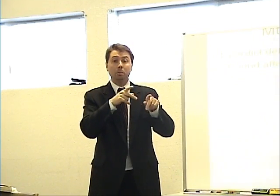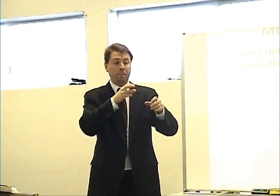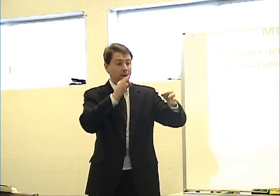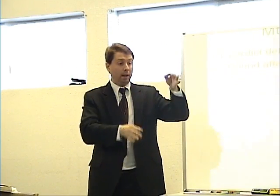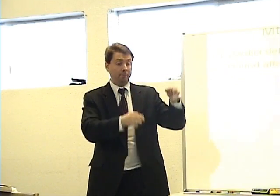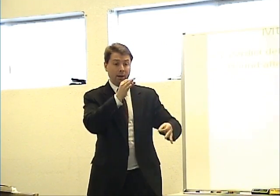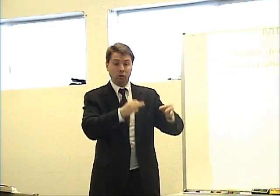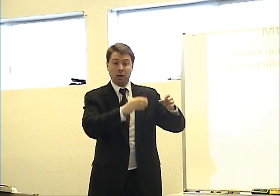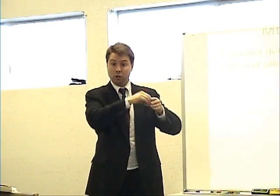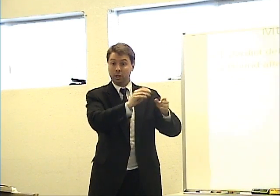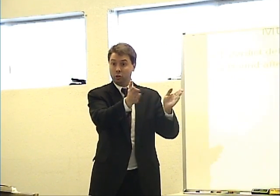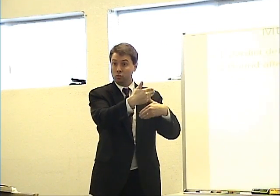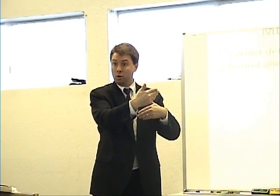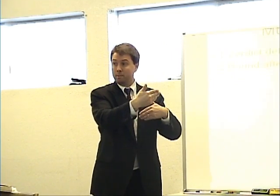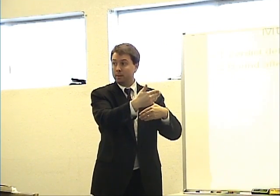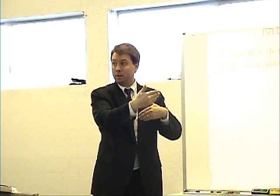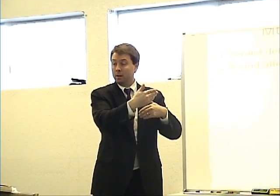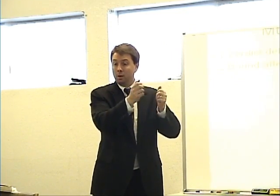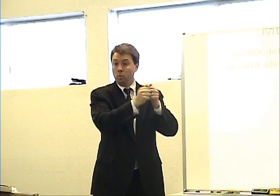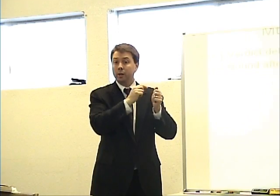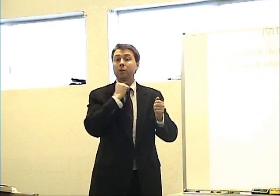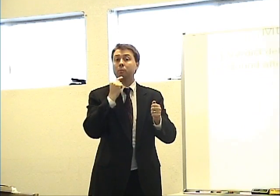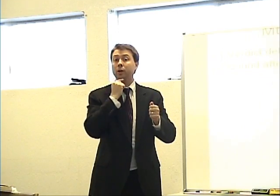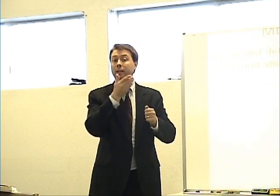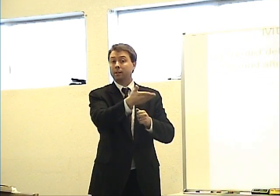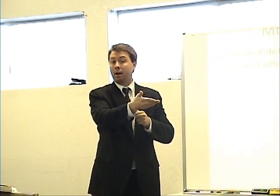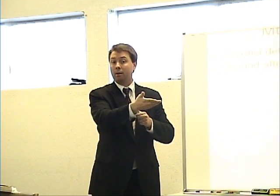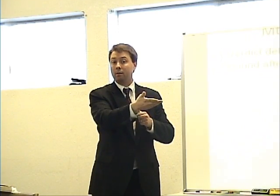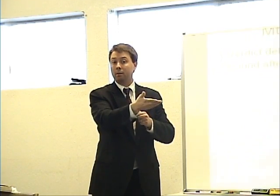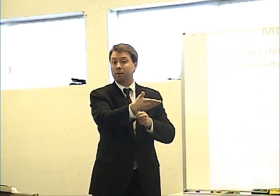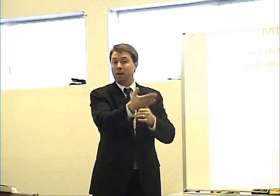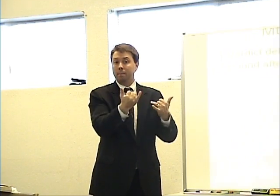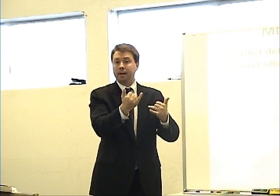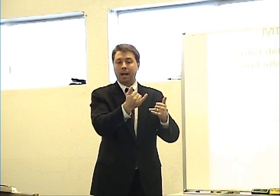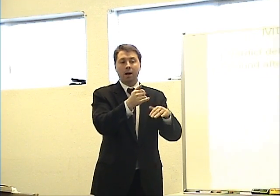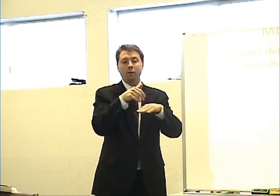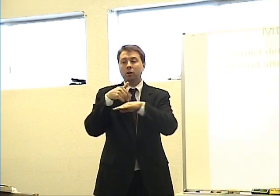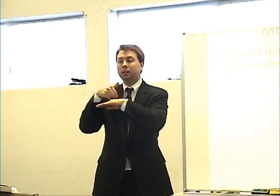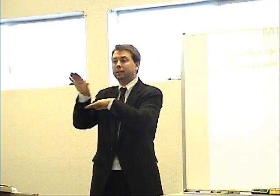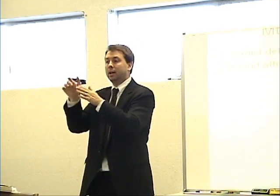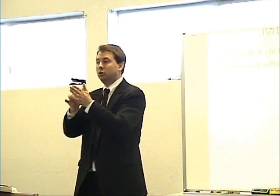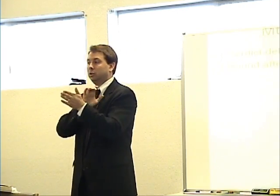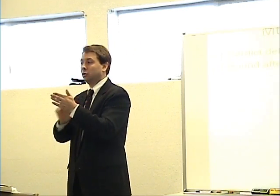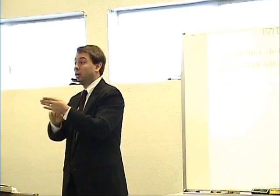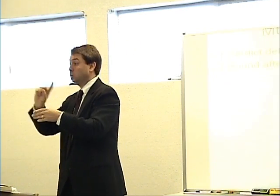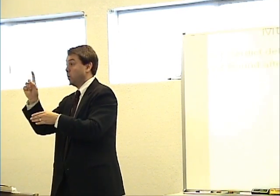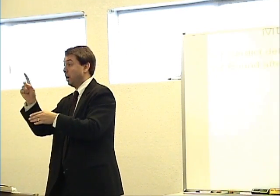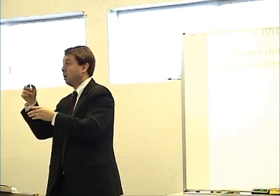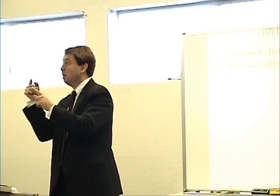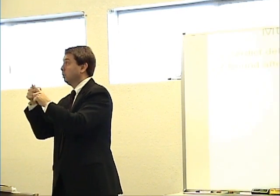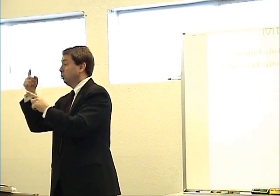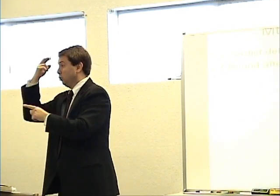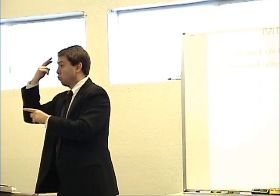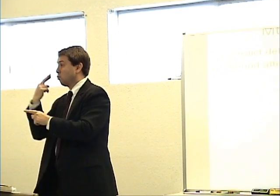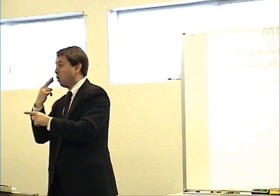the Jewish people have been judging in the room with the priest there. But now they're going to send Jesus Christ where? To the